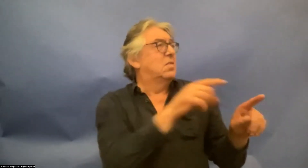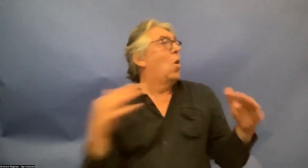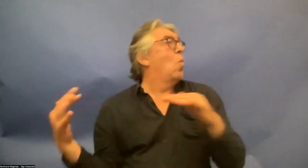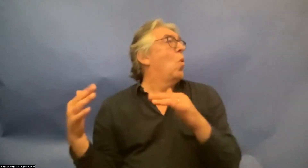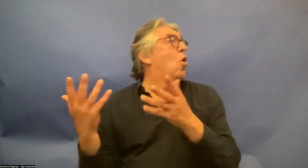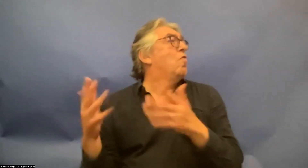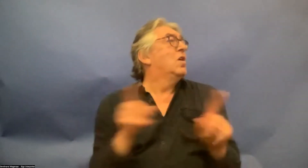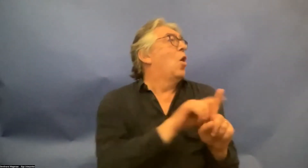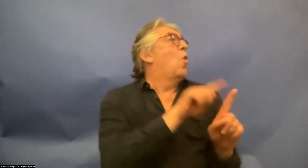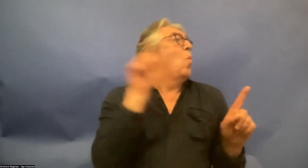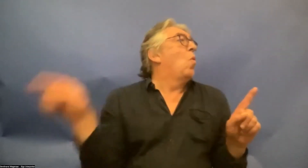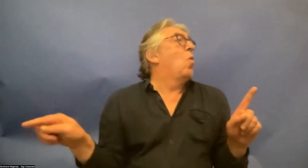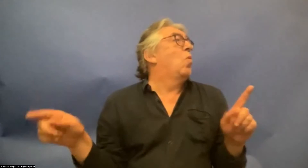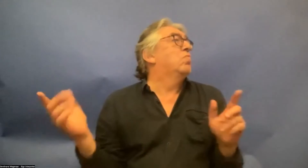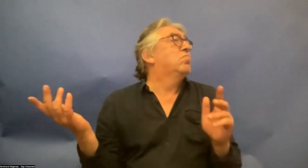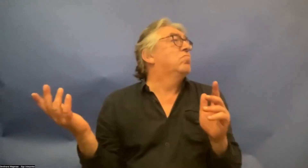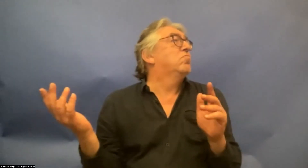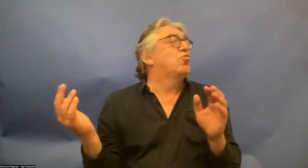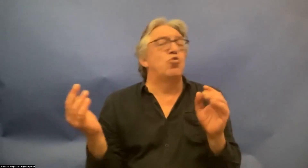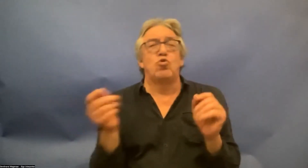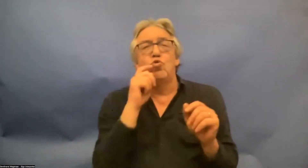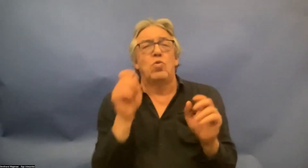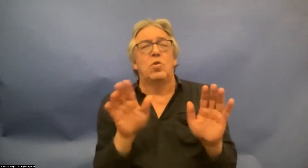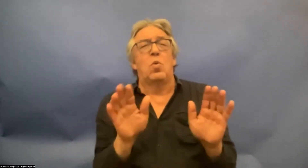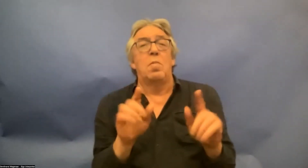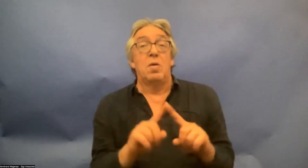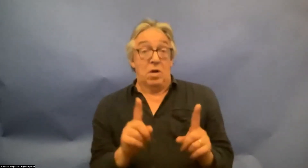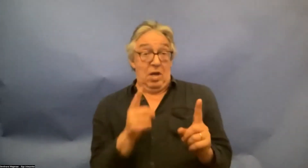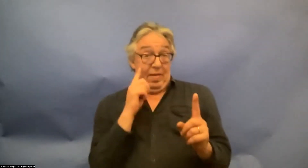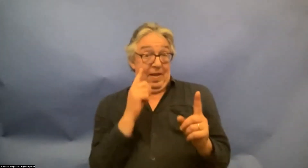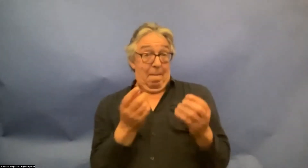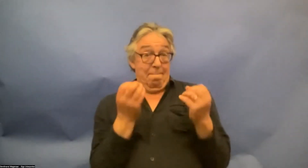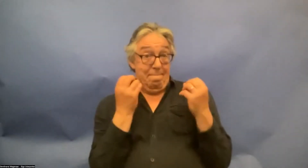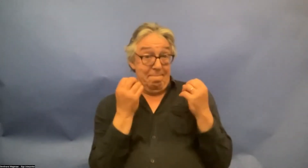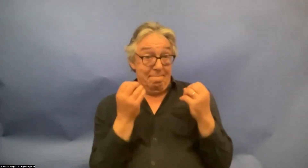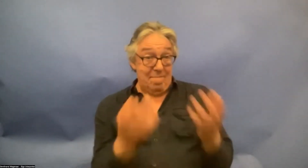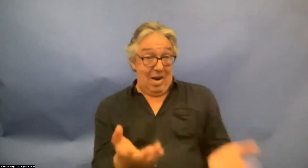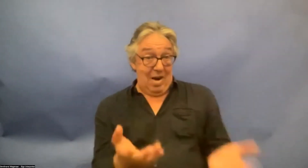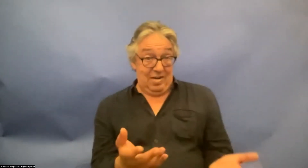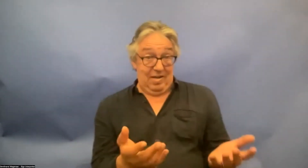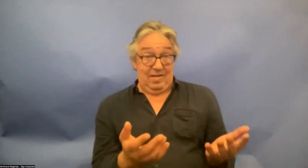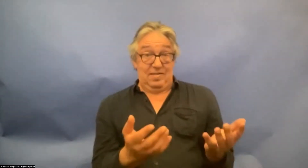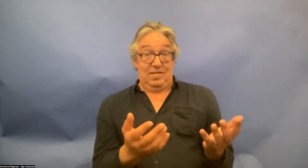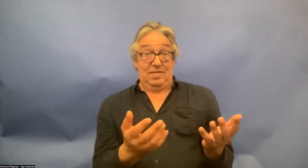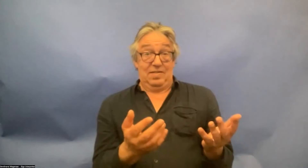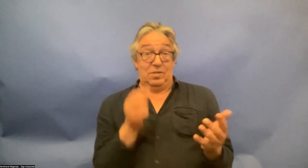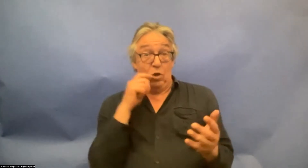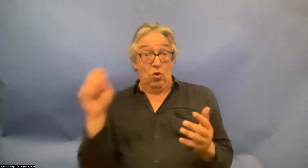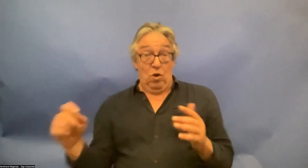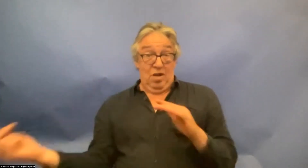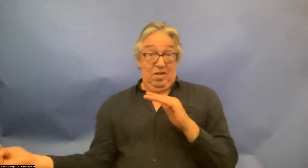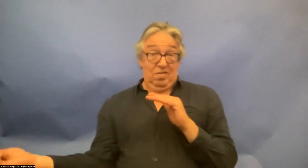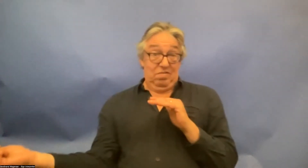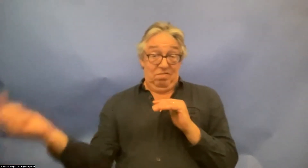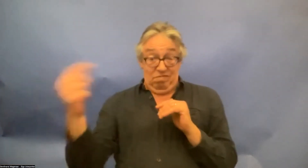to Ukraine after the war is over. This is their statement, not only in our survey, but this is a general statement